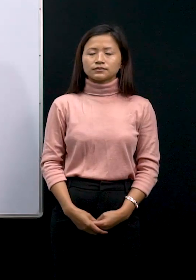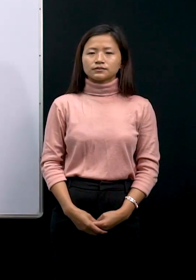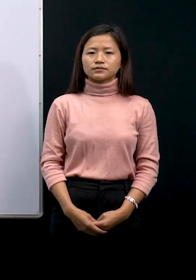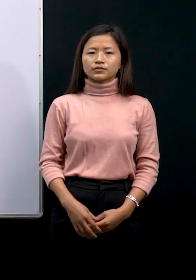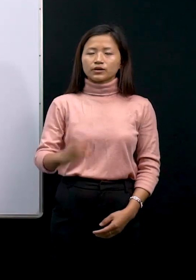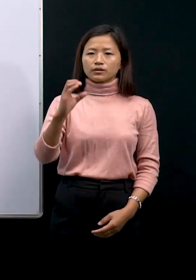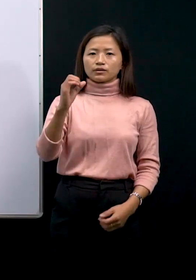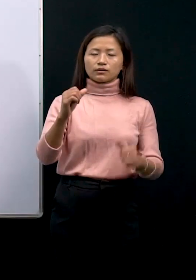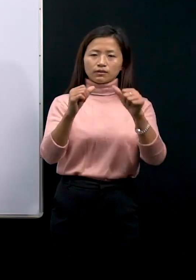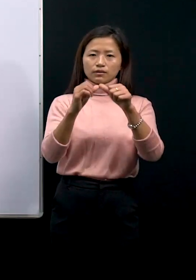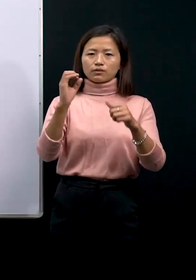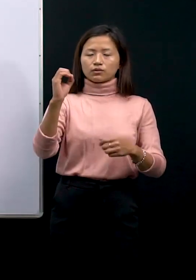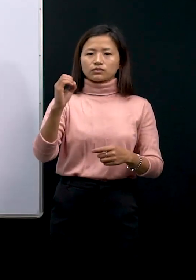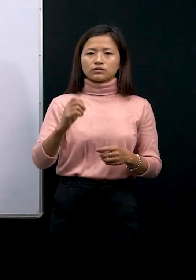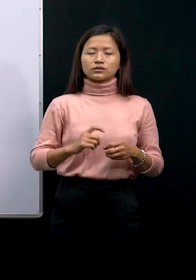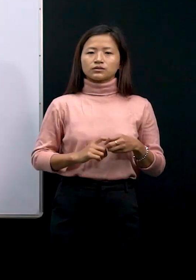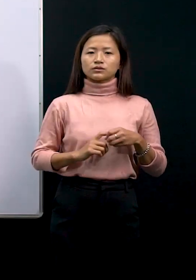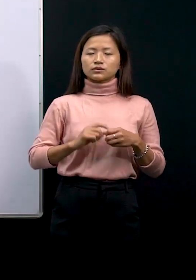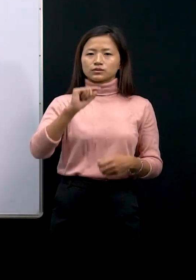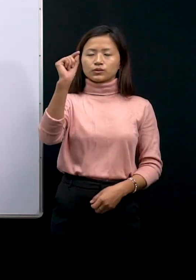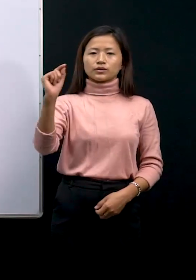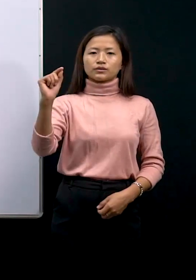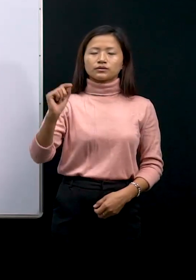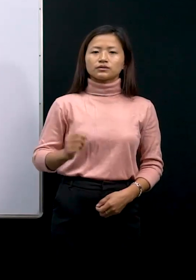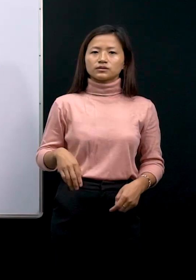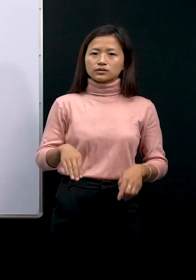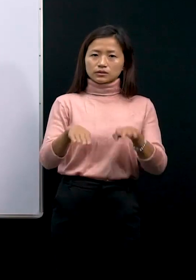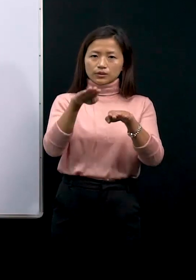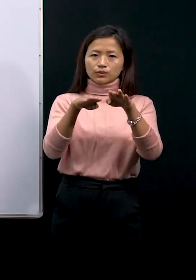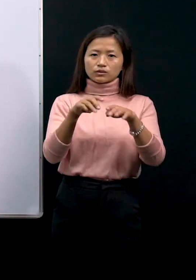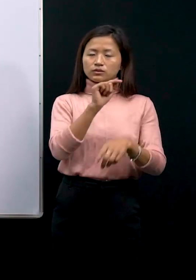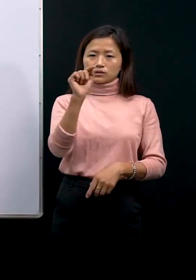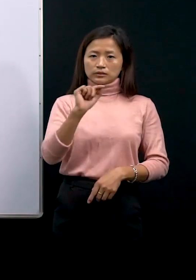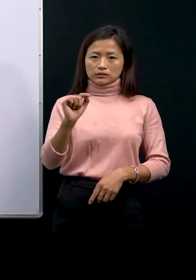AO square, that is a longest side, is equal to